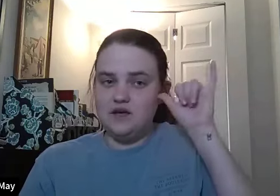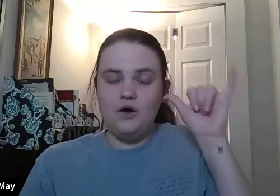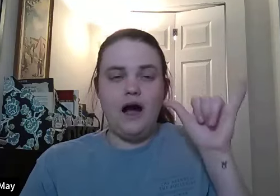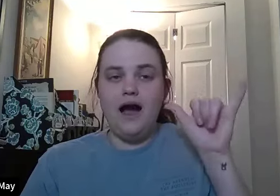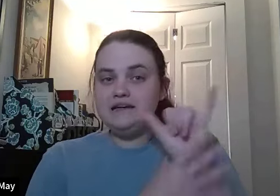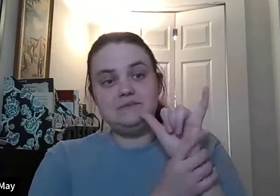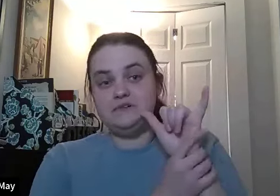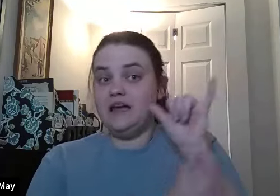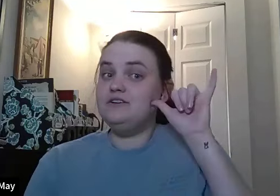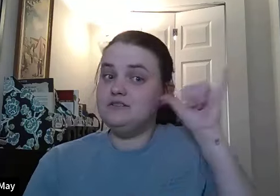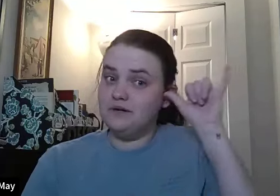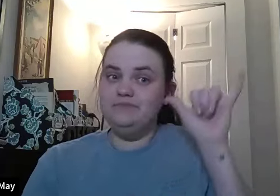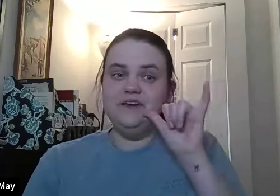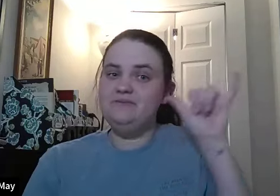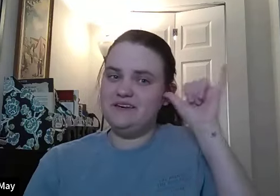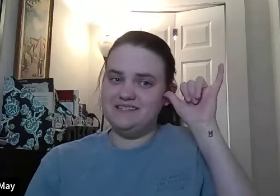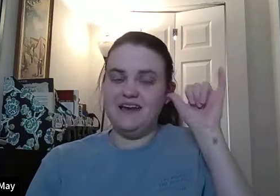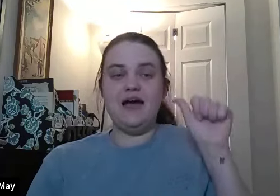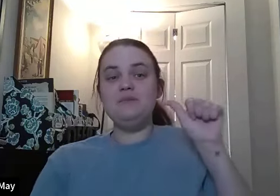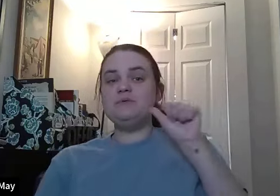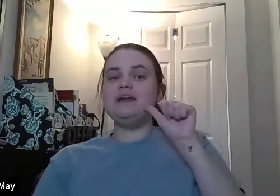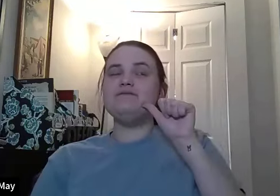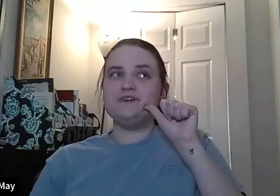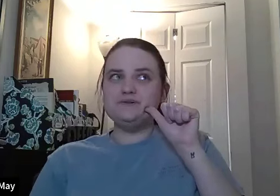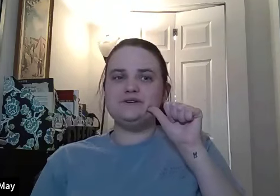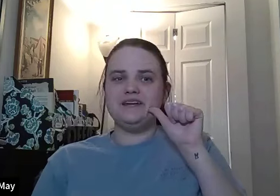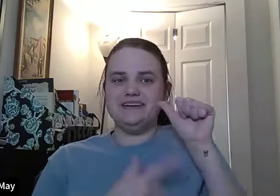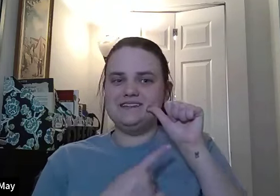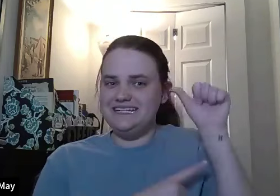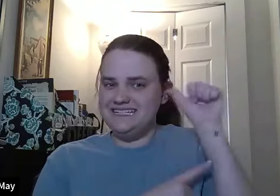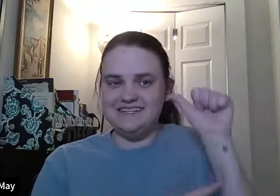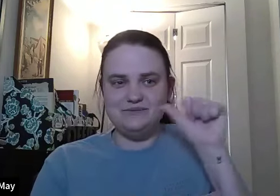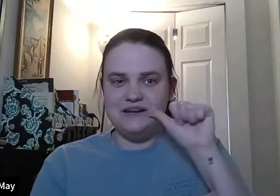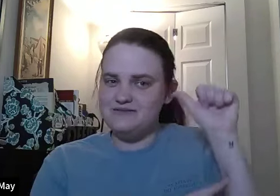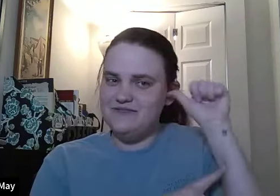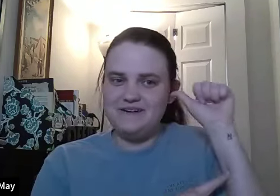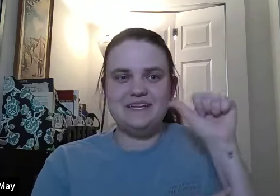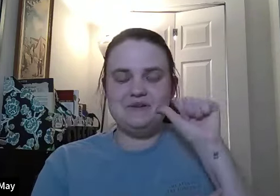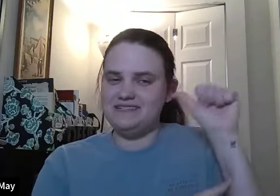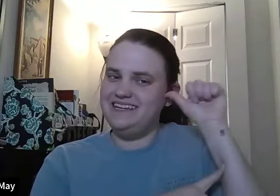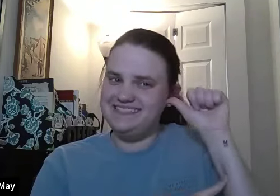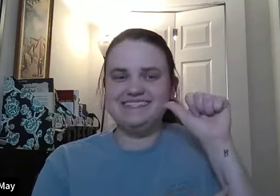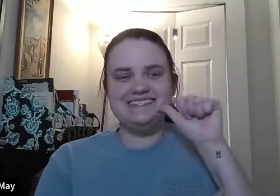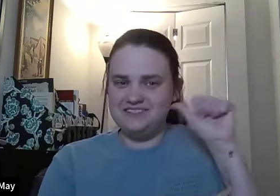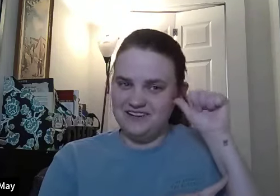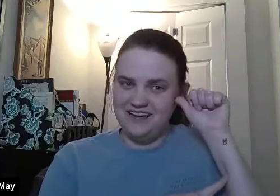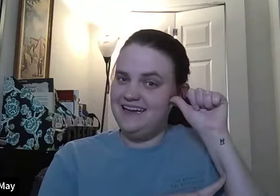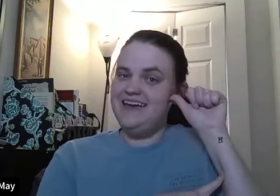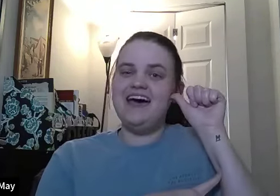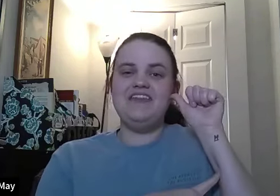so I do this one because of that. I remember when I first was learning ASL, I did this one. I was very stubborn. I was like, yes, this is yesterday. And then I